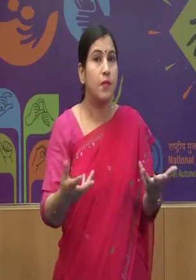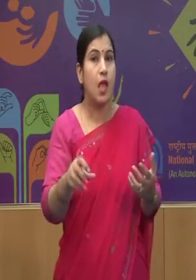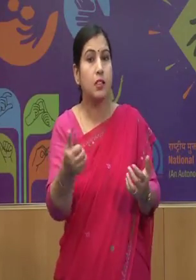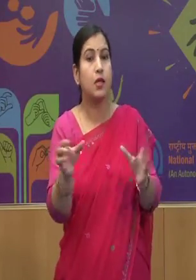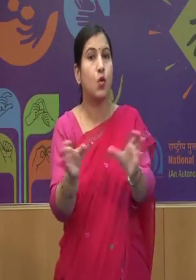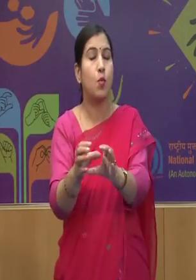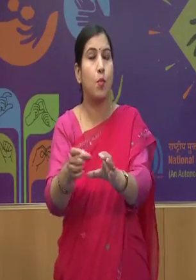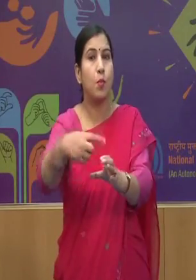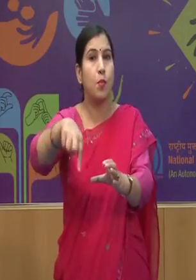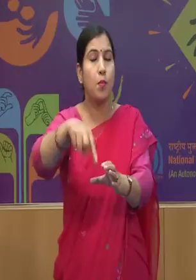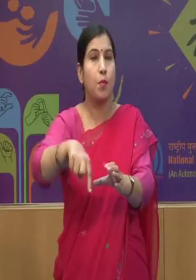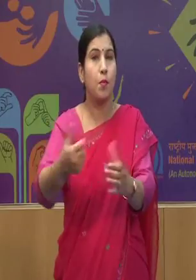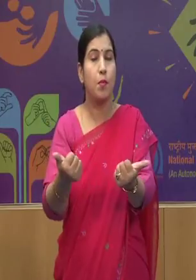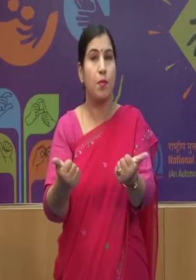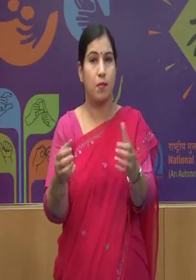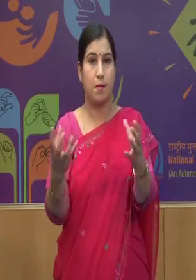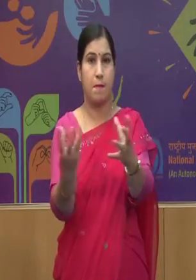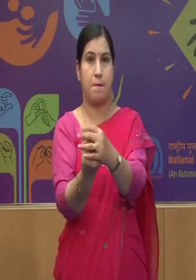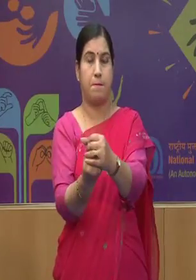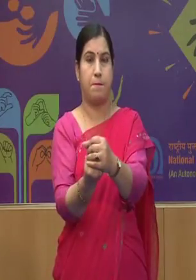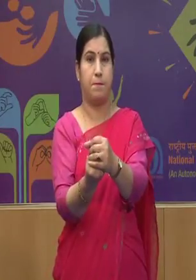another group of elite powers.